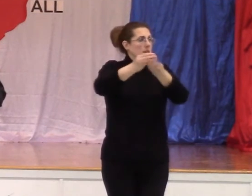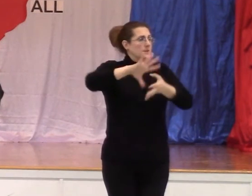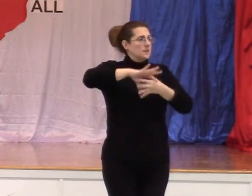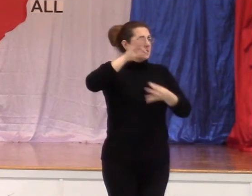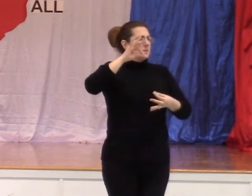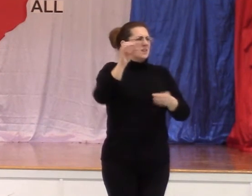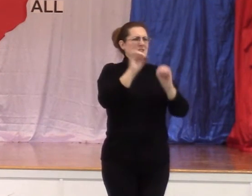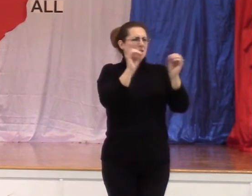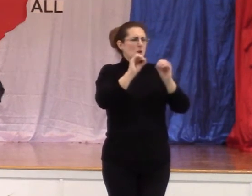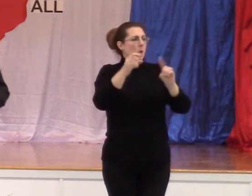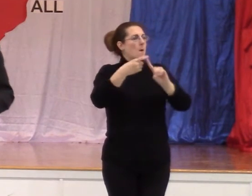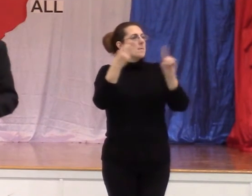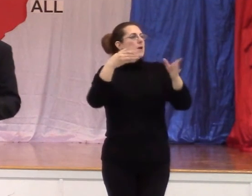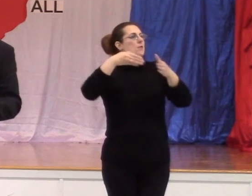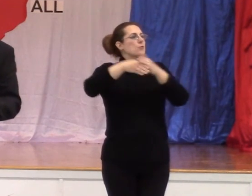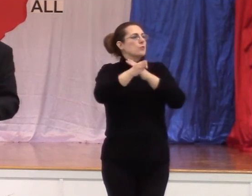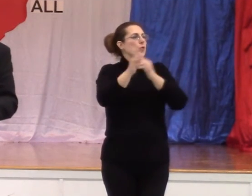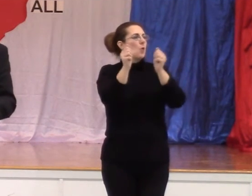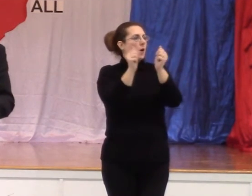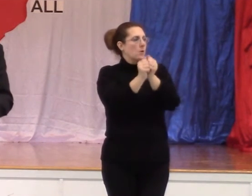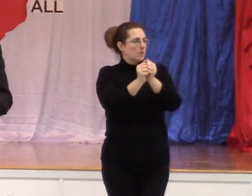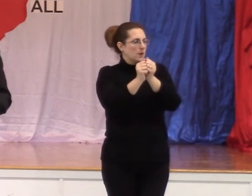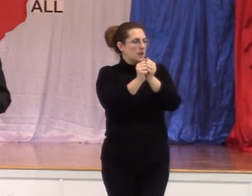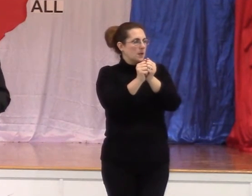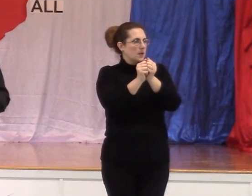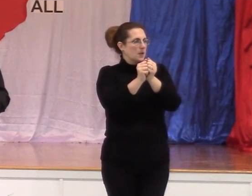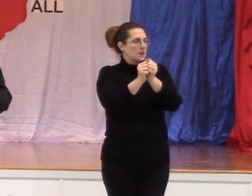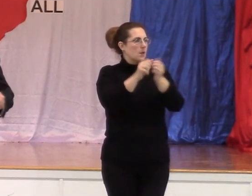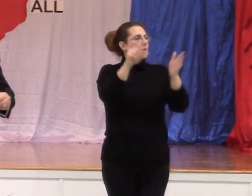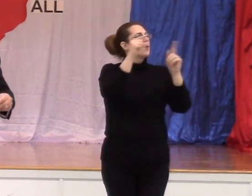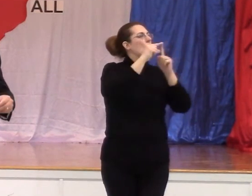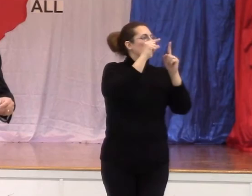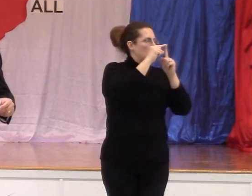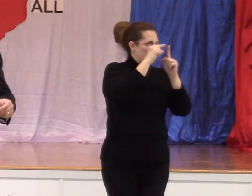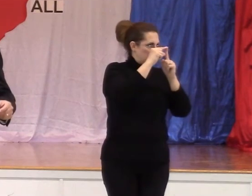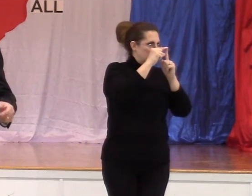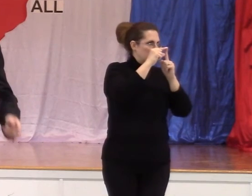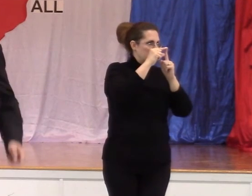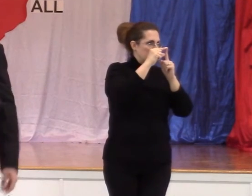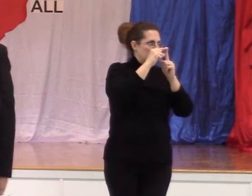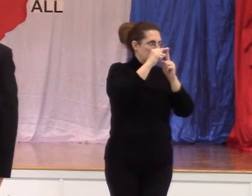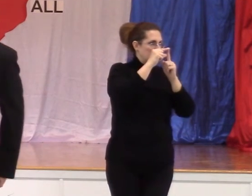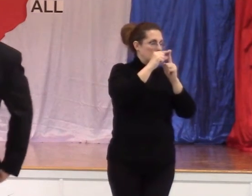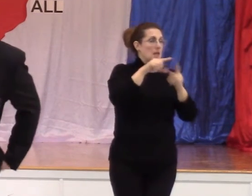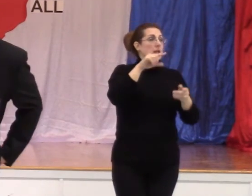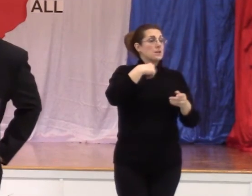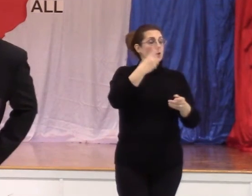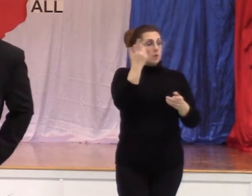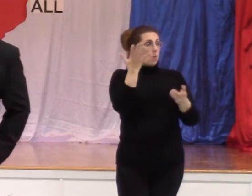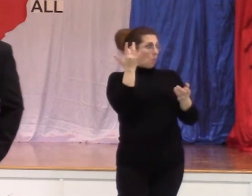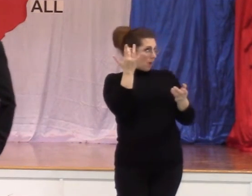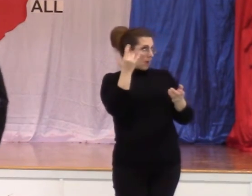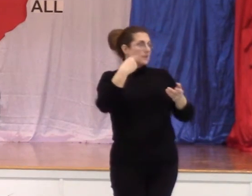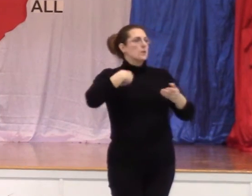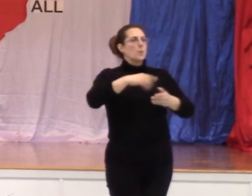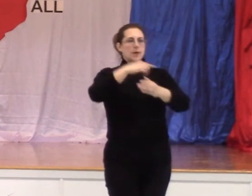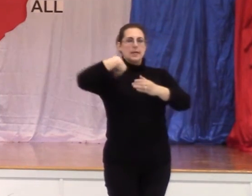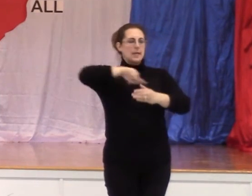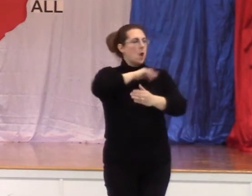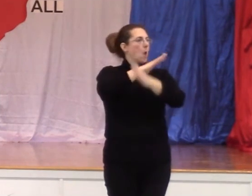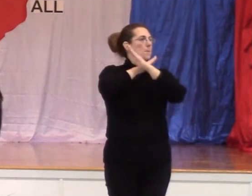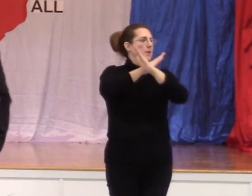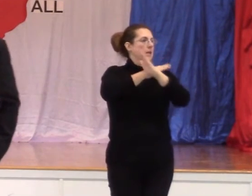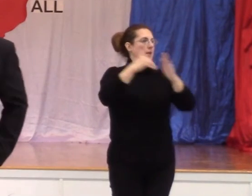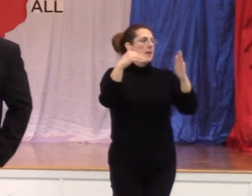one except through or with the preceding outward word. In order that we may thus be protected against